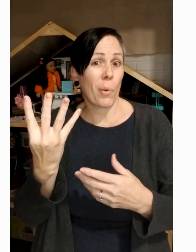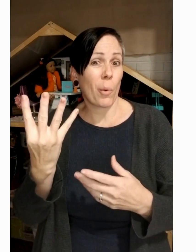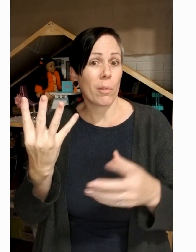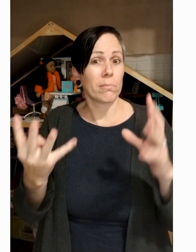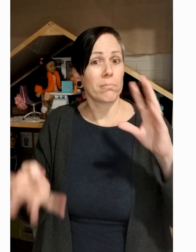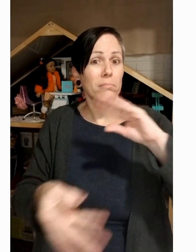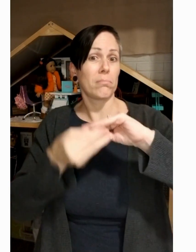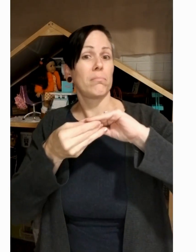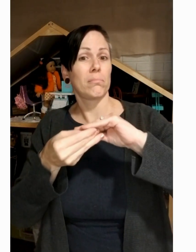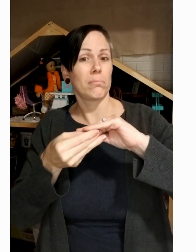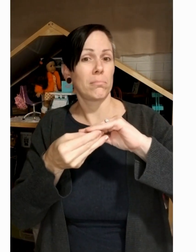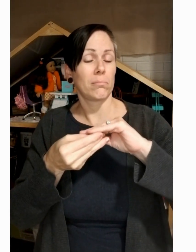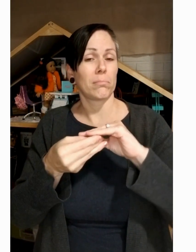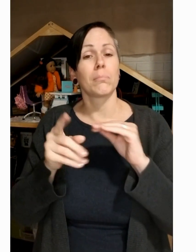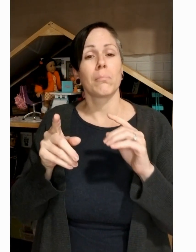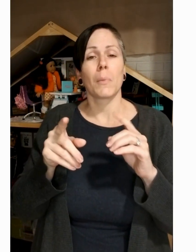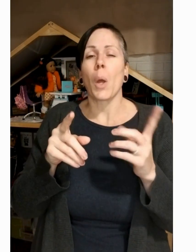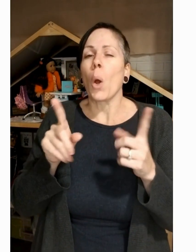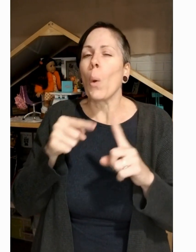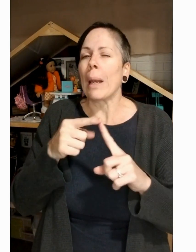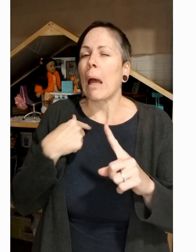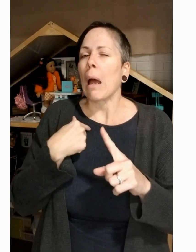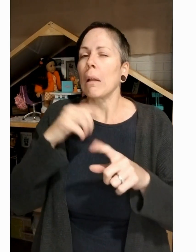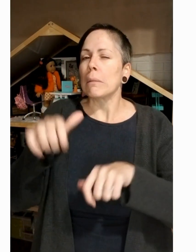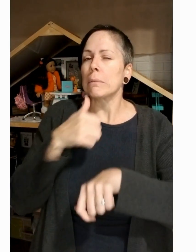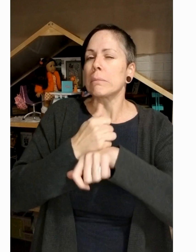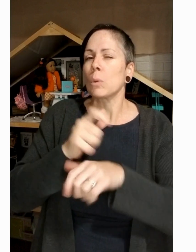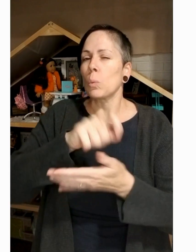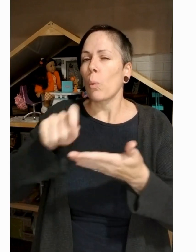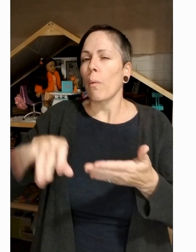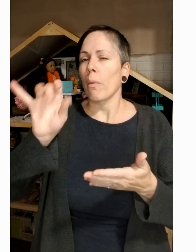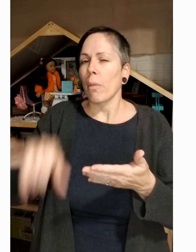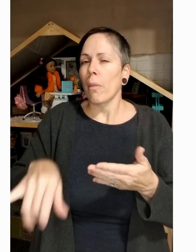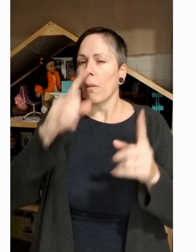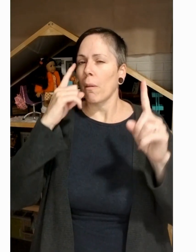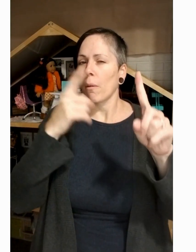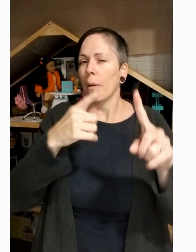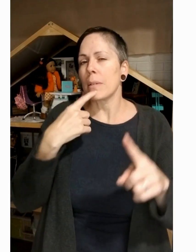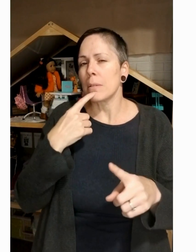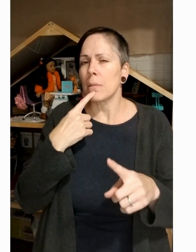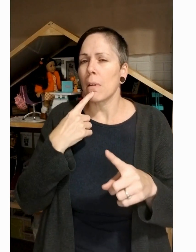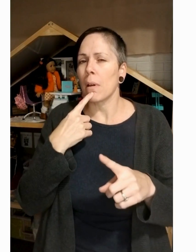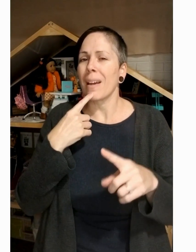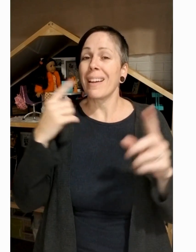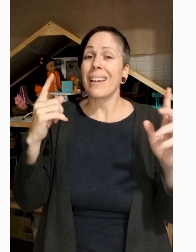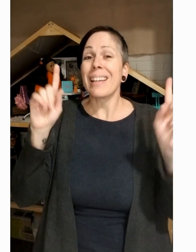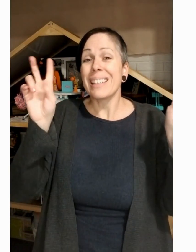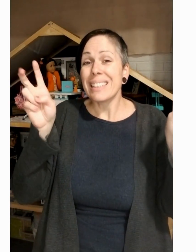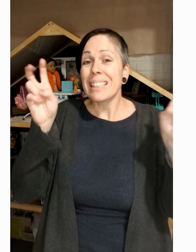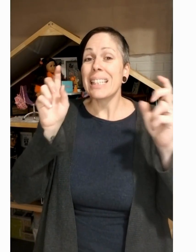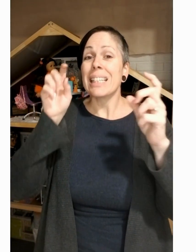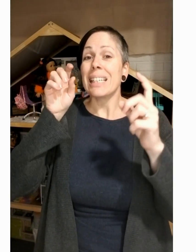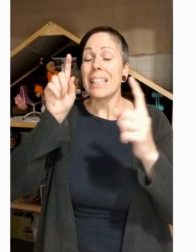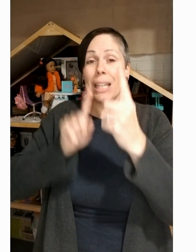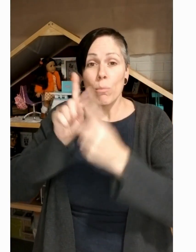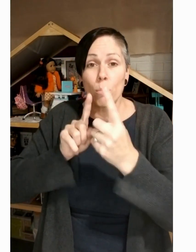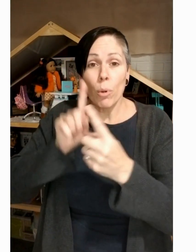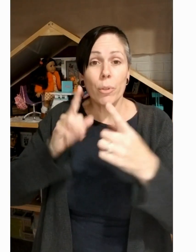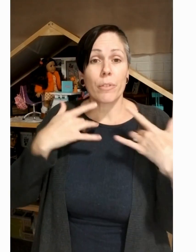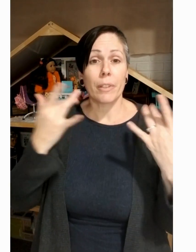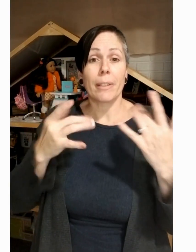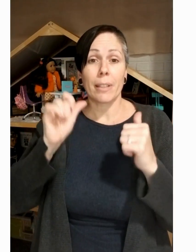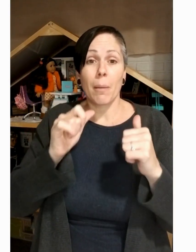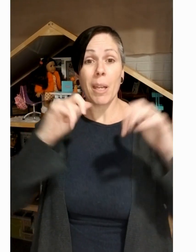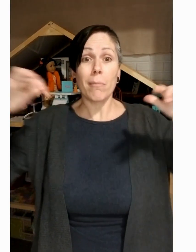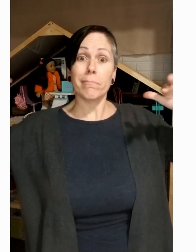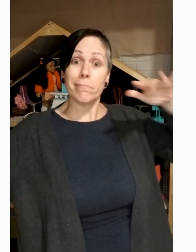I had said when I set the goals that it could be like a more private thing with just a couple of friends coming over to the house, or it could be a